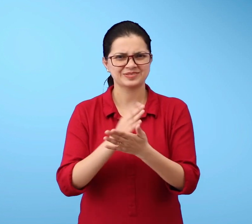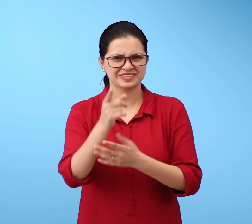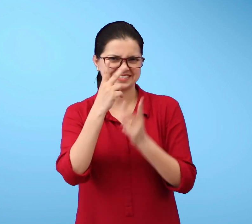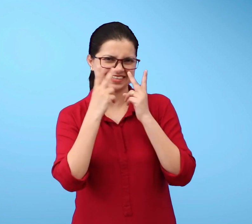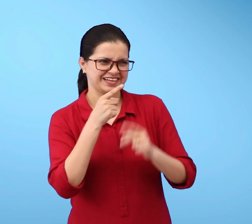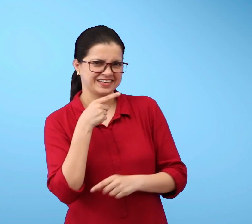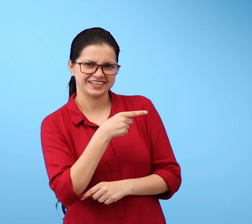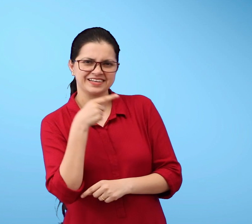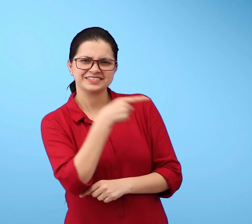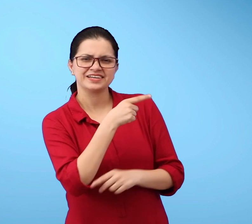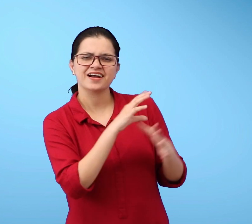On this page,